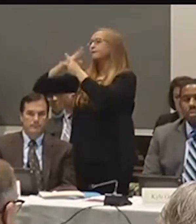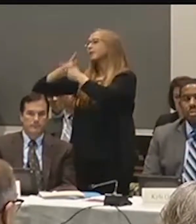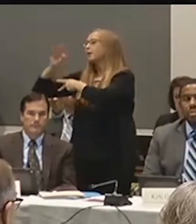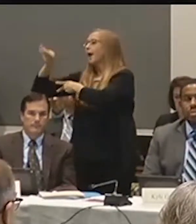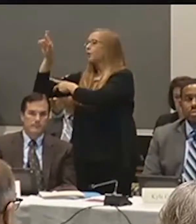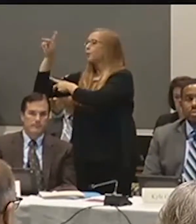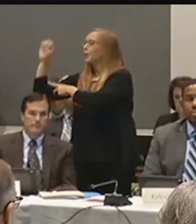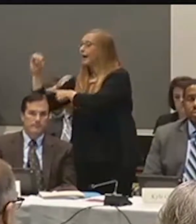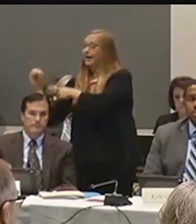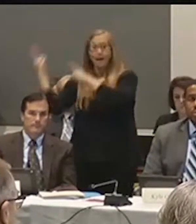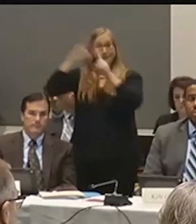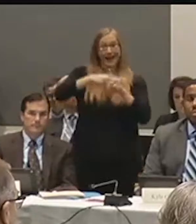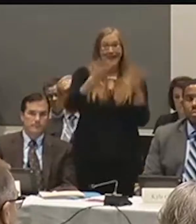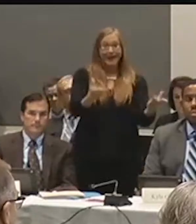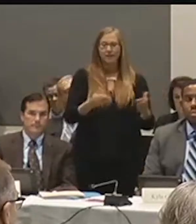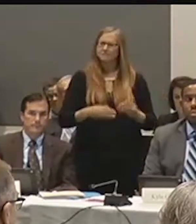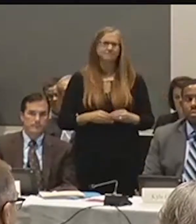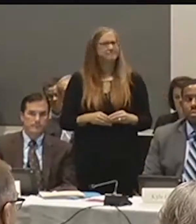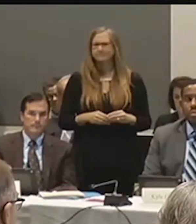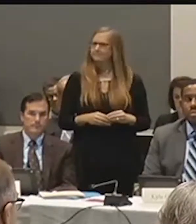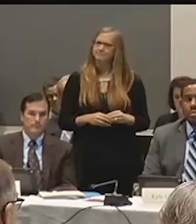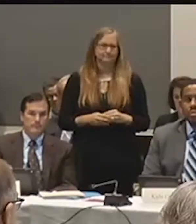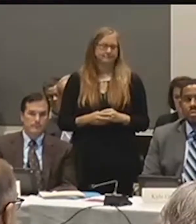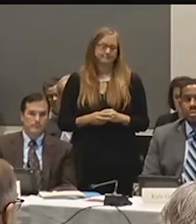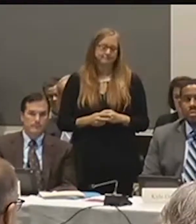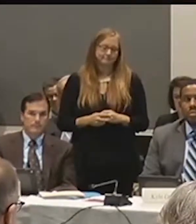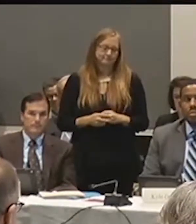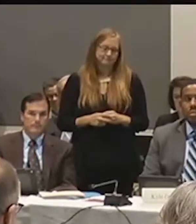don't necessarily apply well here.